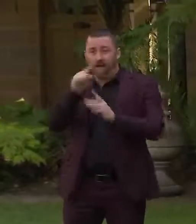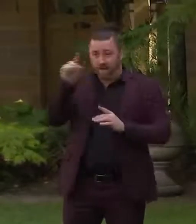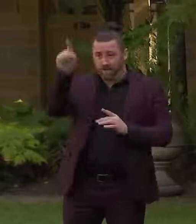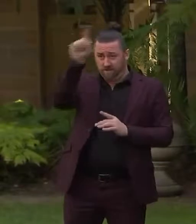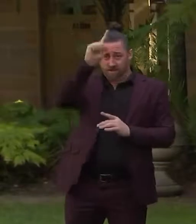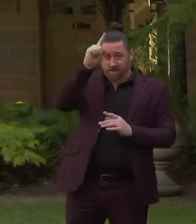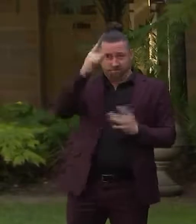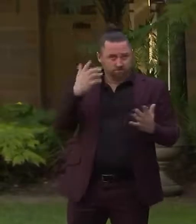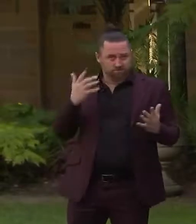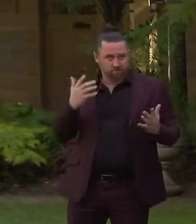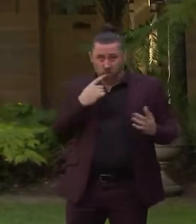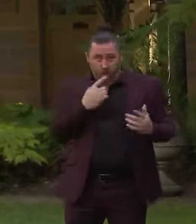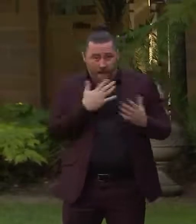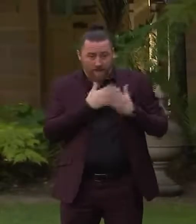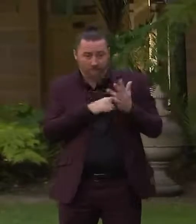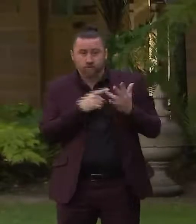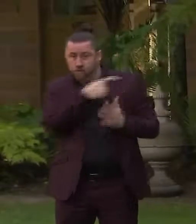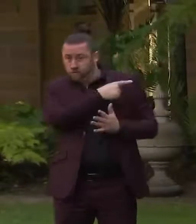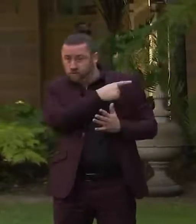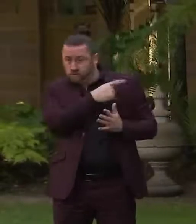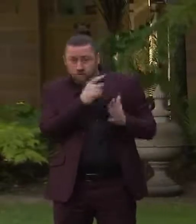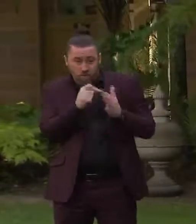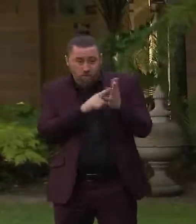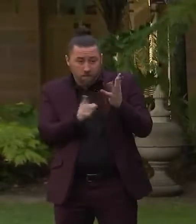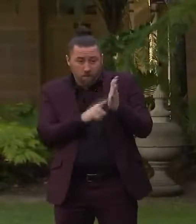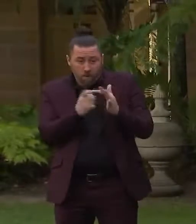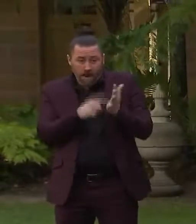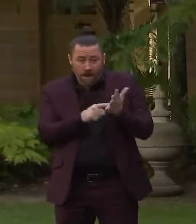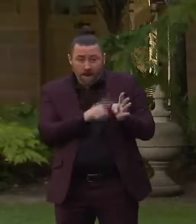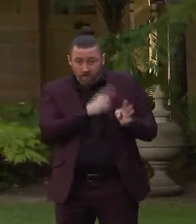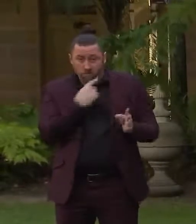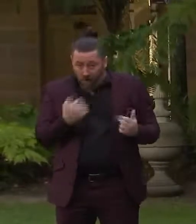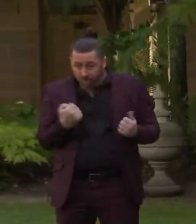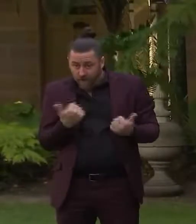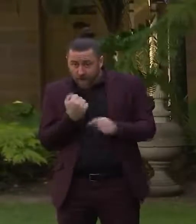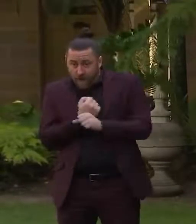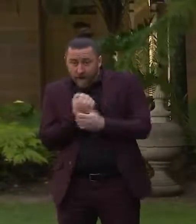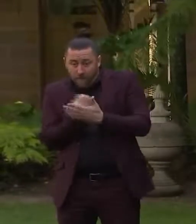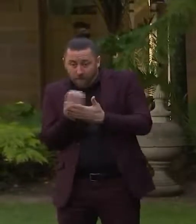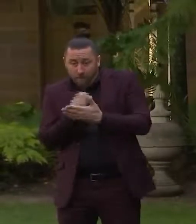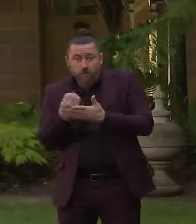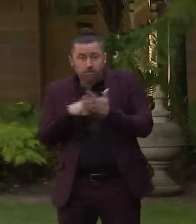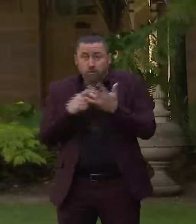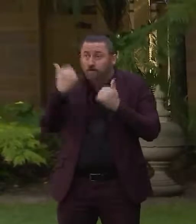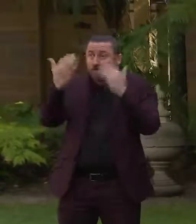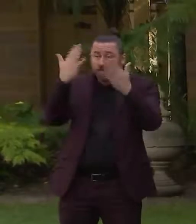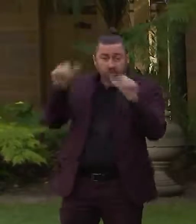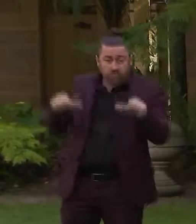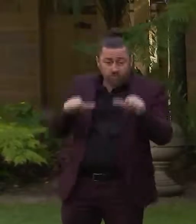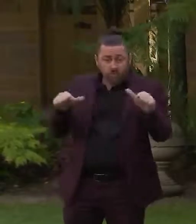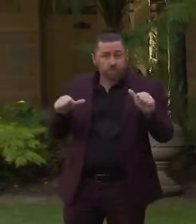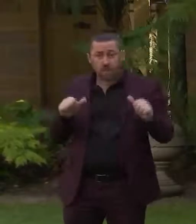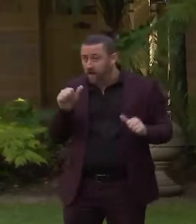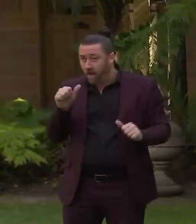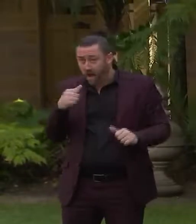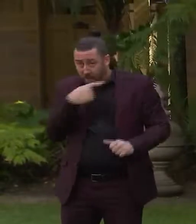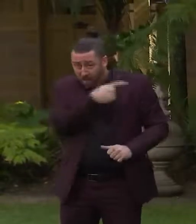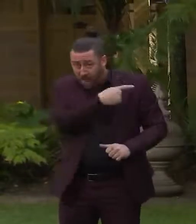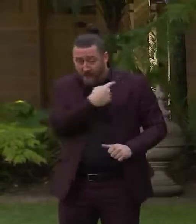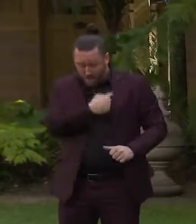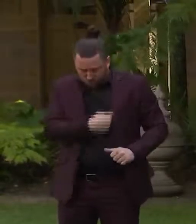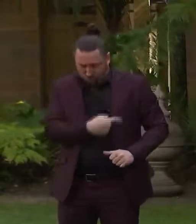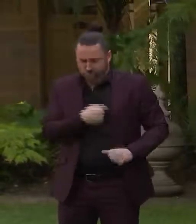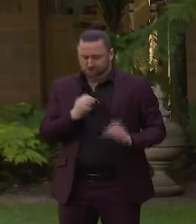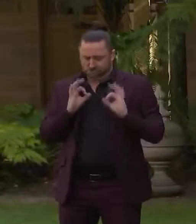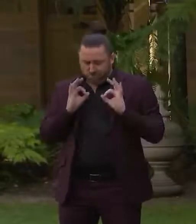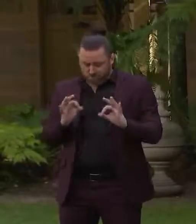certainly welcome that commitment from the CMO for it. But let's be very clear, if they give that commitment, then it's them that you